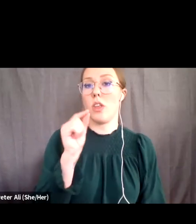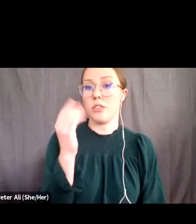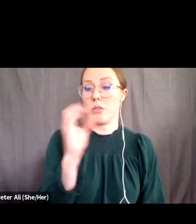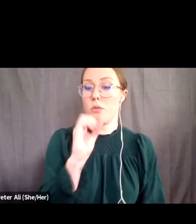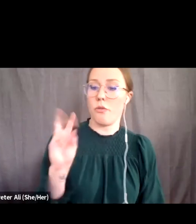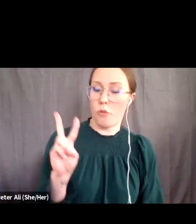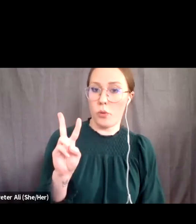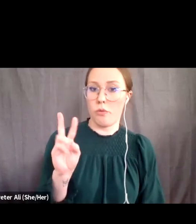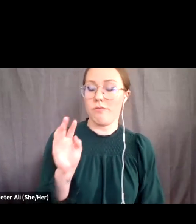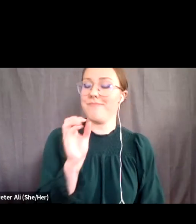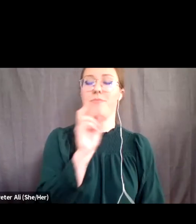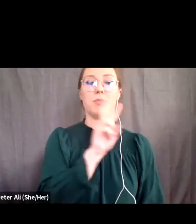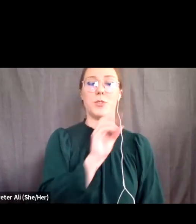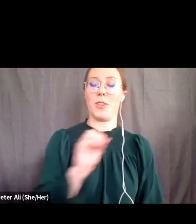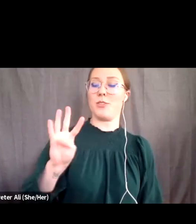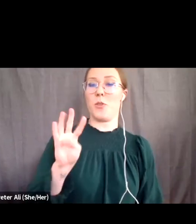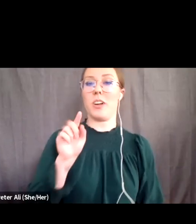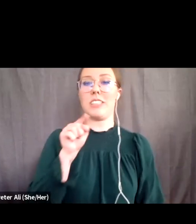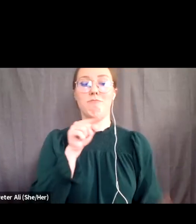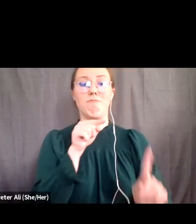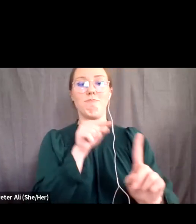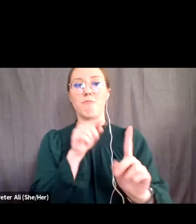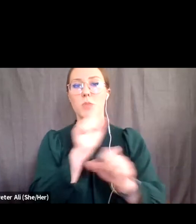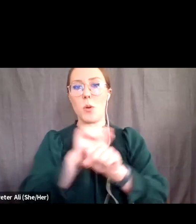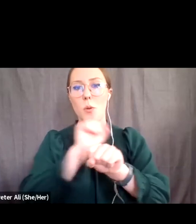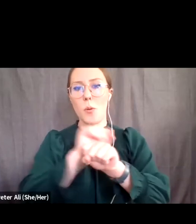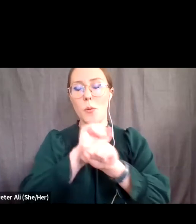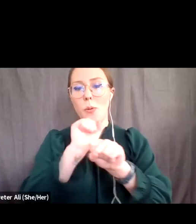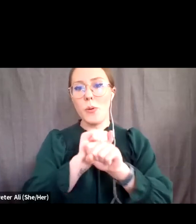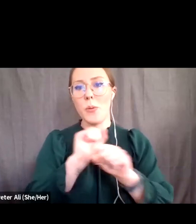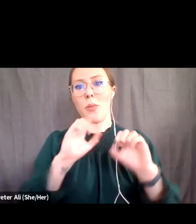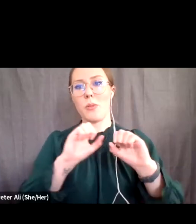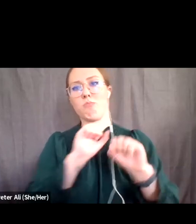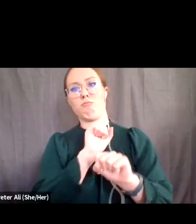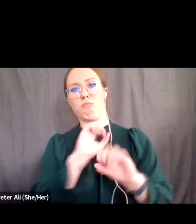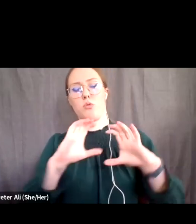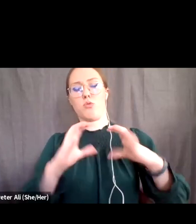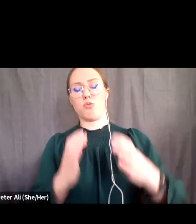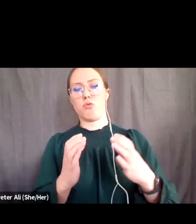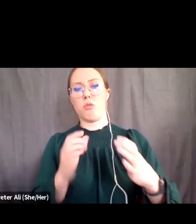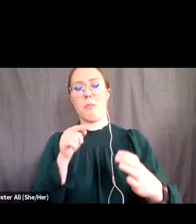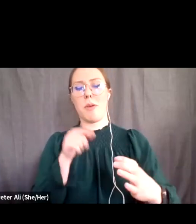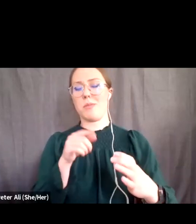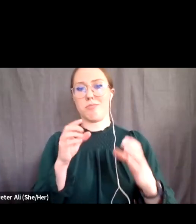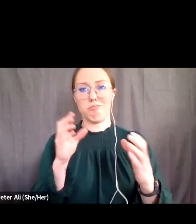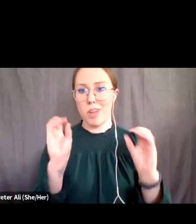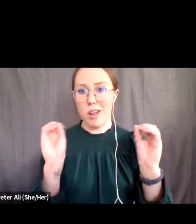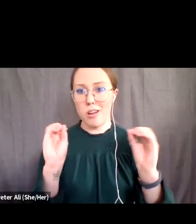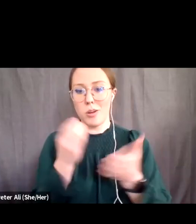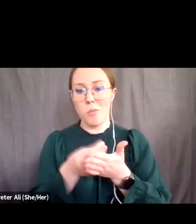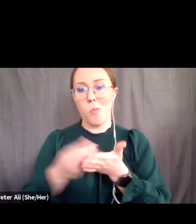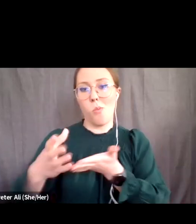Cultural Institutions Group, which comprises 33 prominent New York City cultural institutions. In